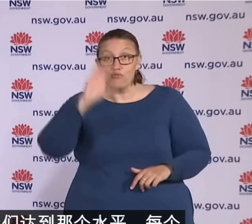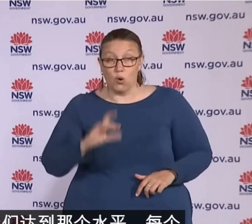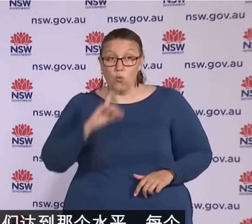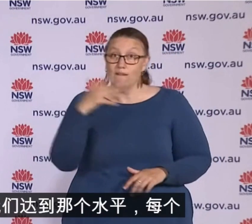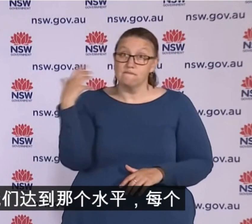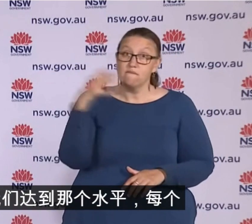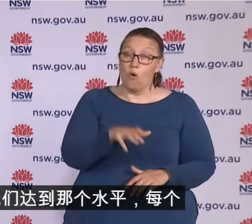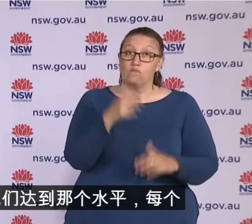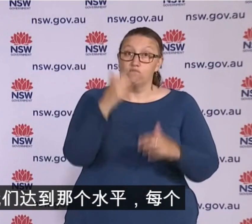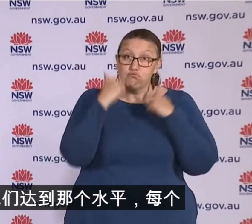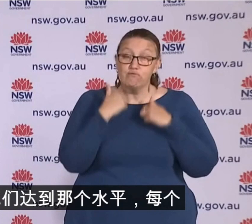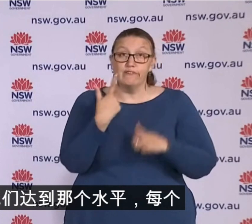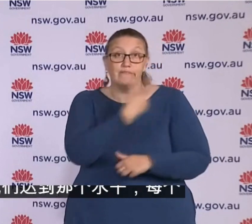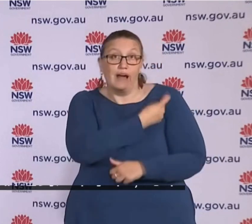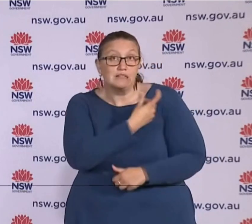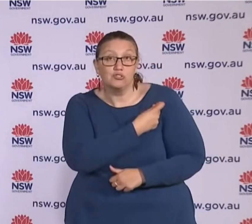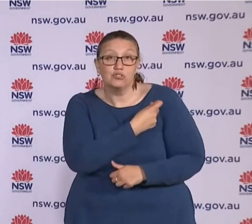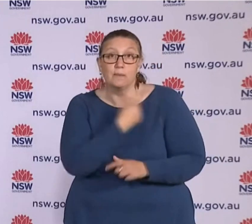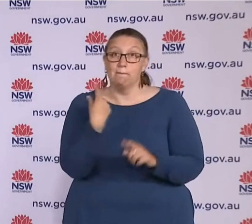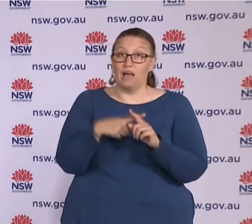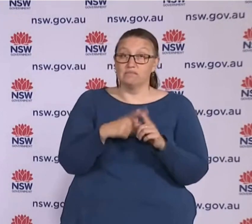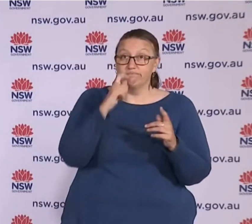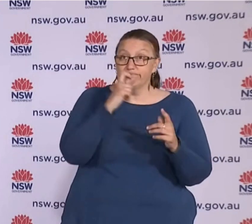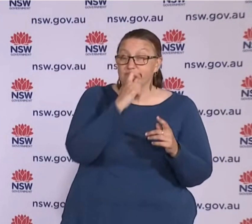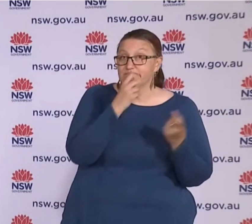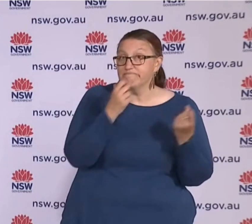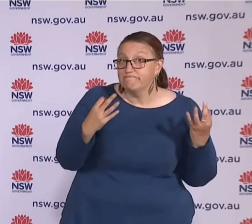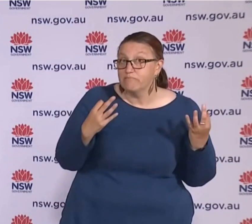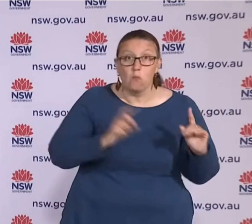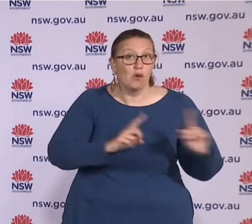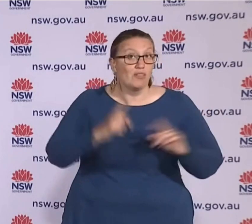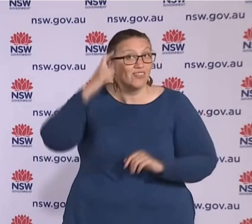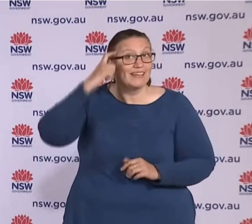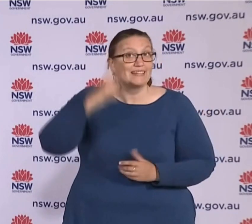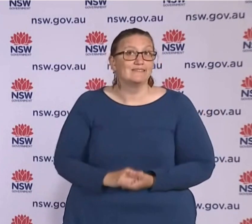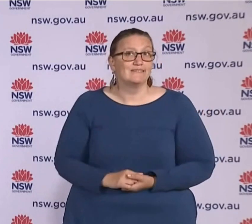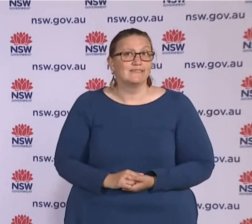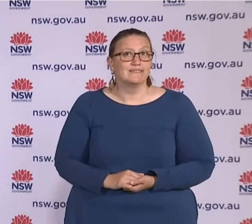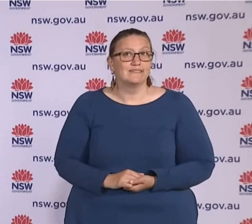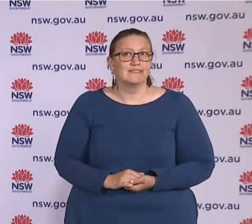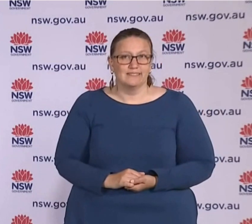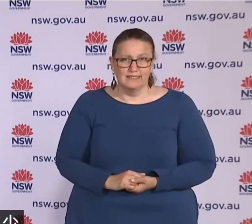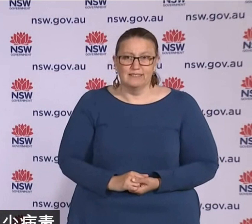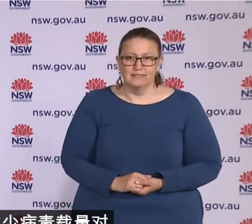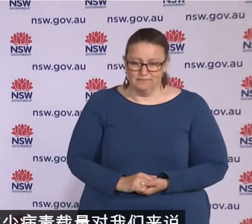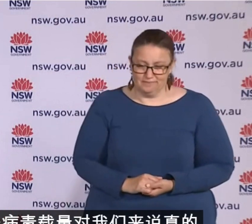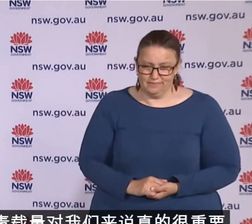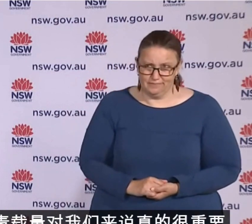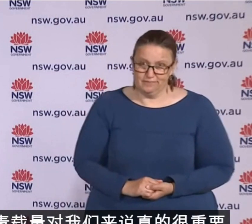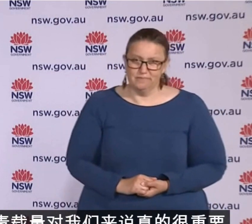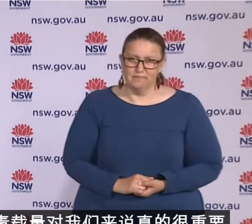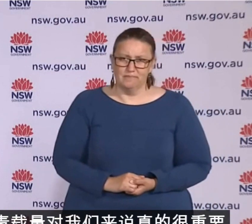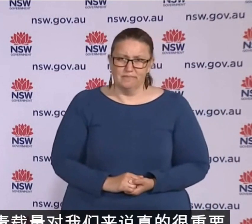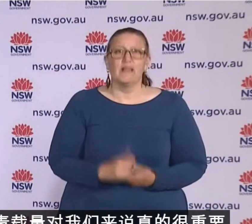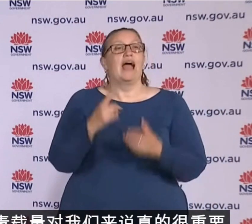hoping that everybody will be able to have that mobility across the state once we get to that level. That's why it's really hard for us, it's really important for us